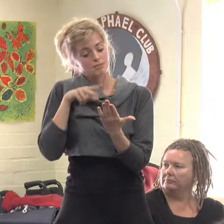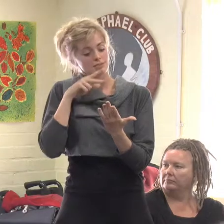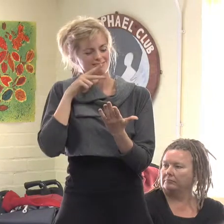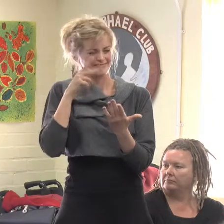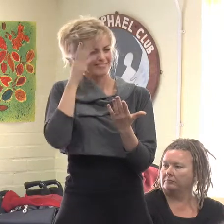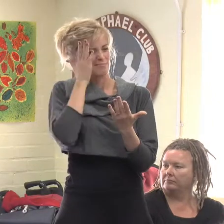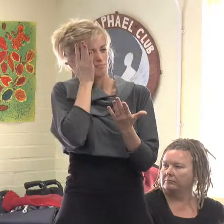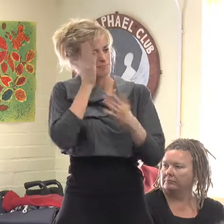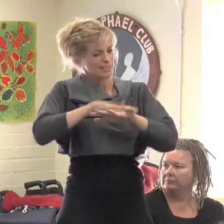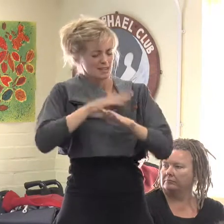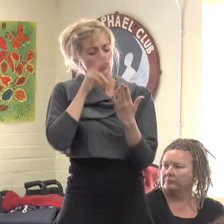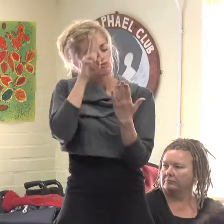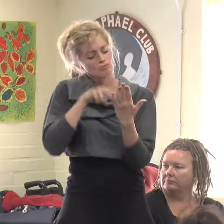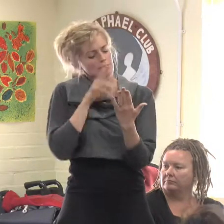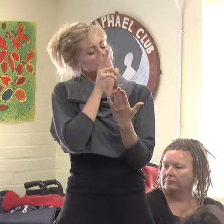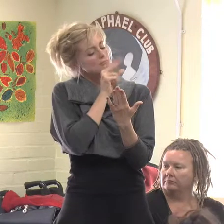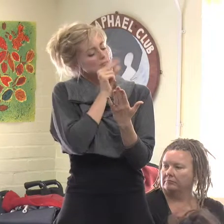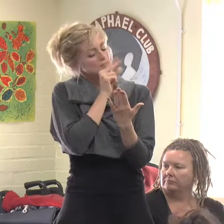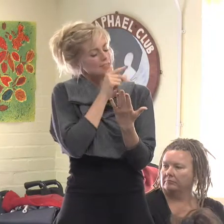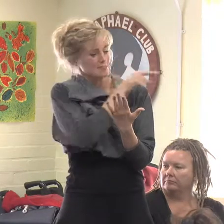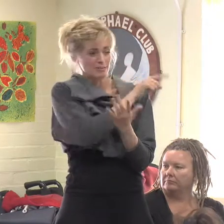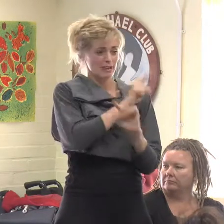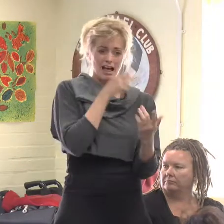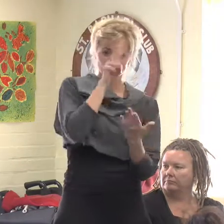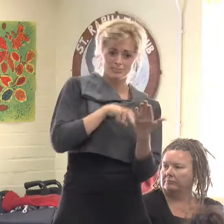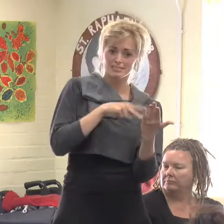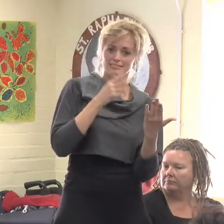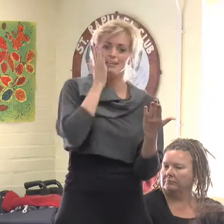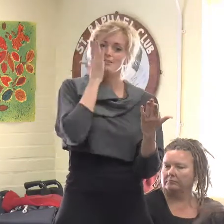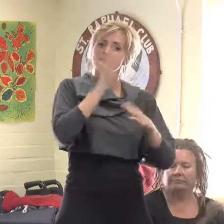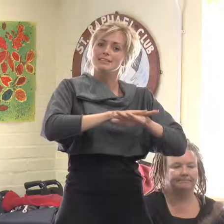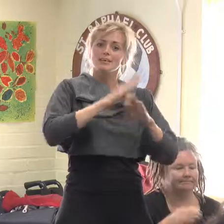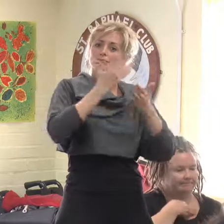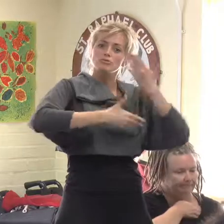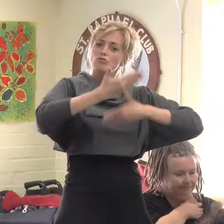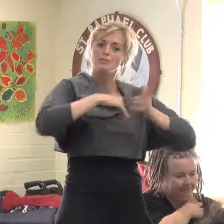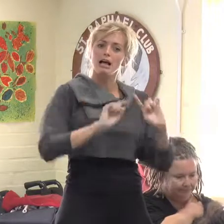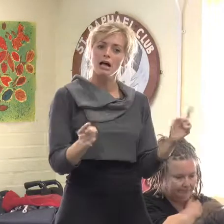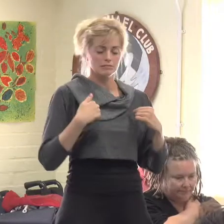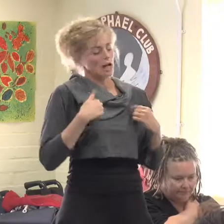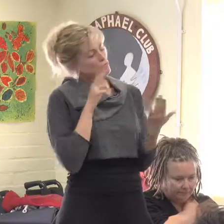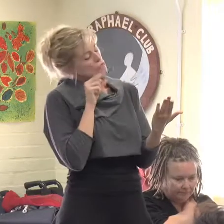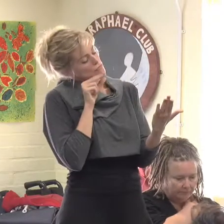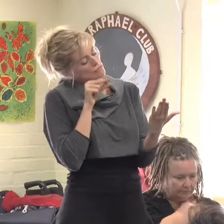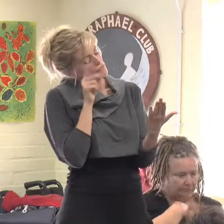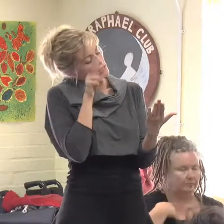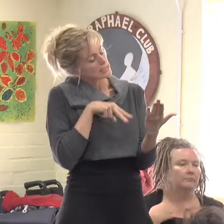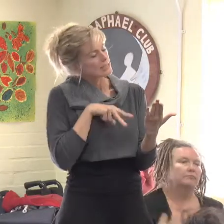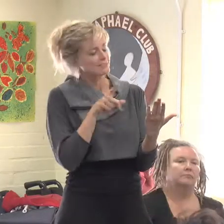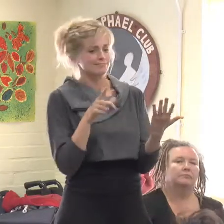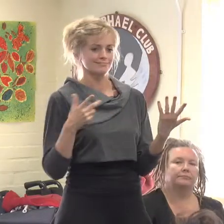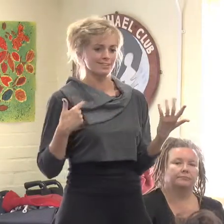was very, very hard for her to be able to do anything for me like that. And so I got used to the idea of both visible and